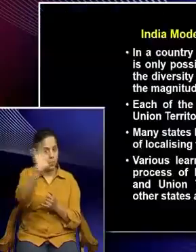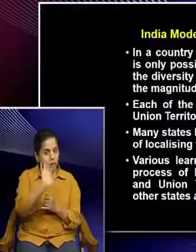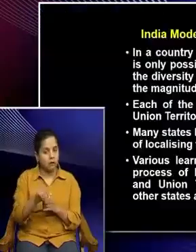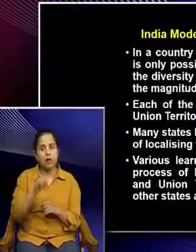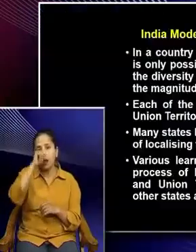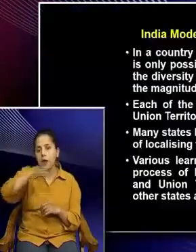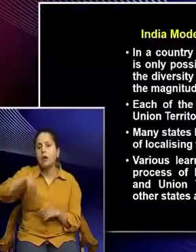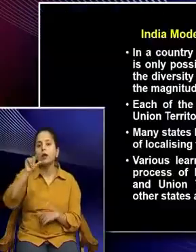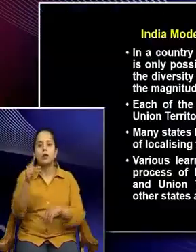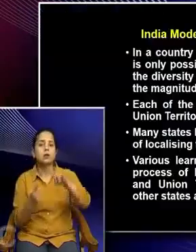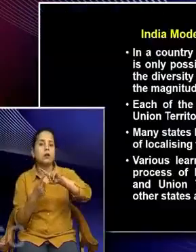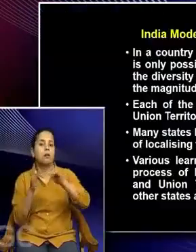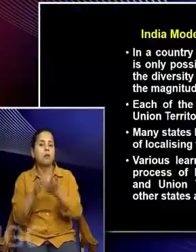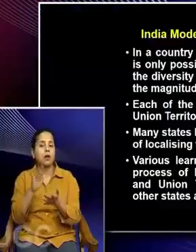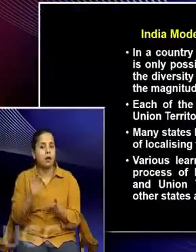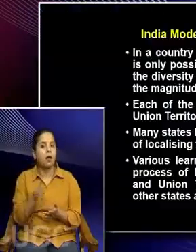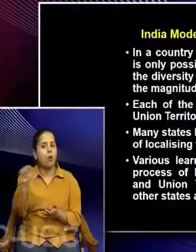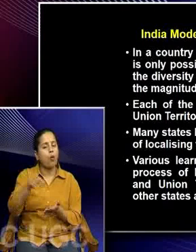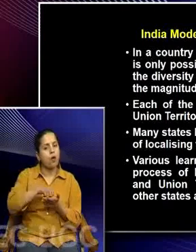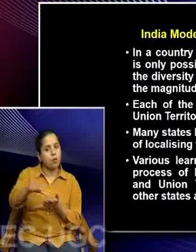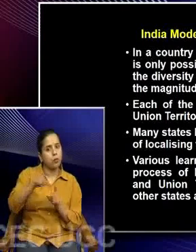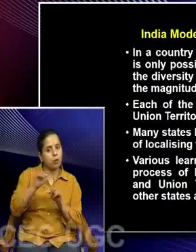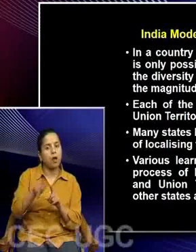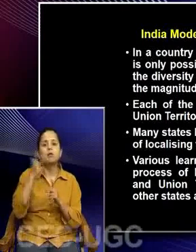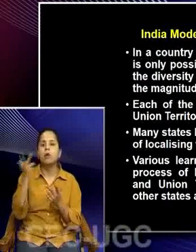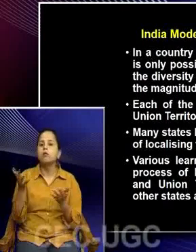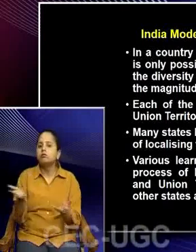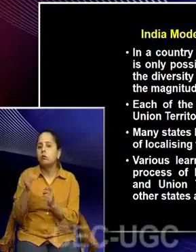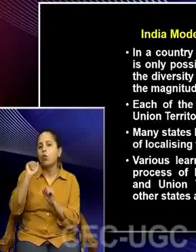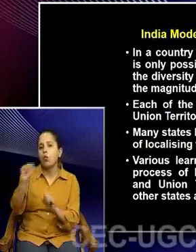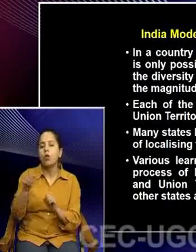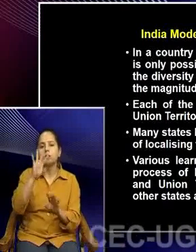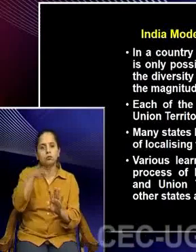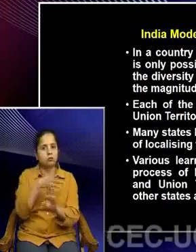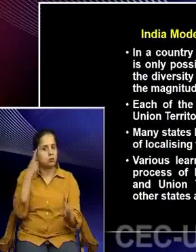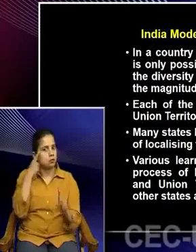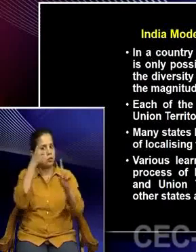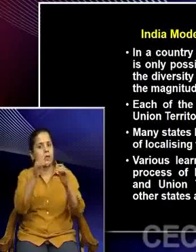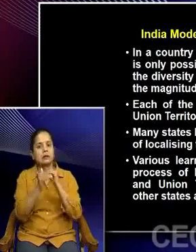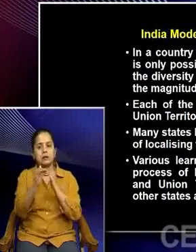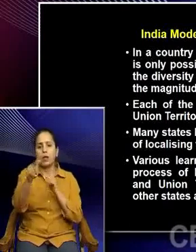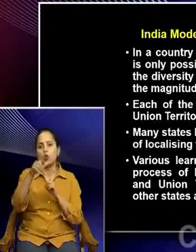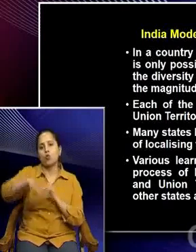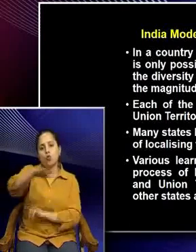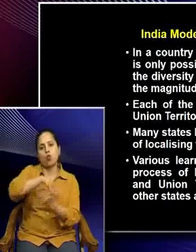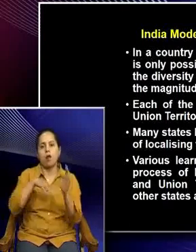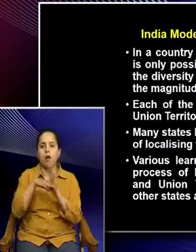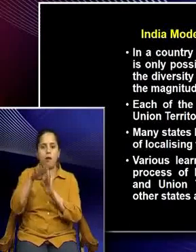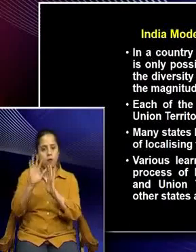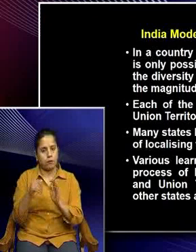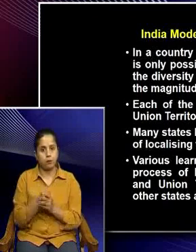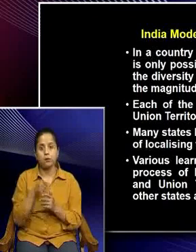union territory have implemented and embraced the agenda of sustainability at the local level. And